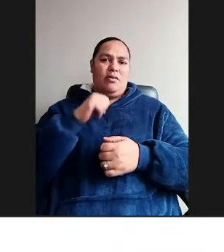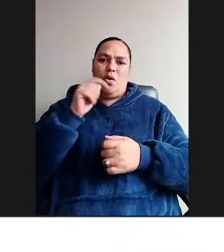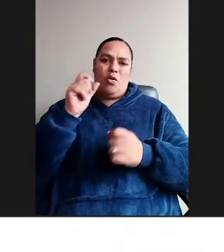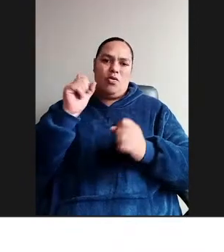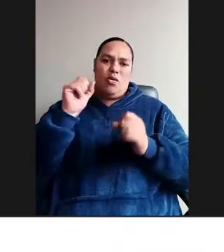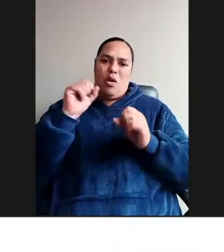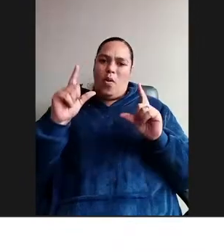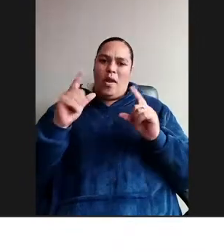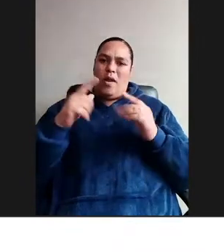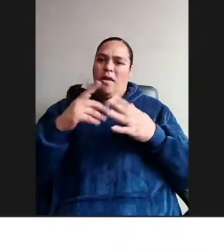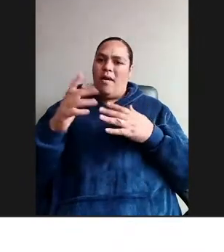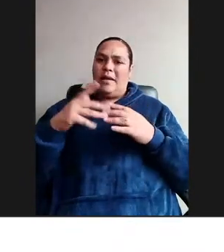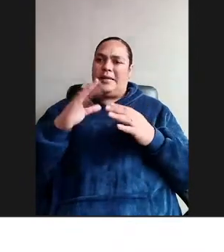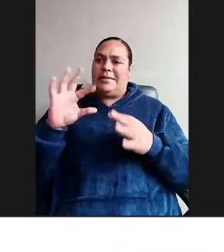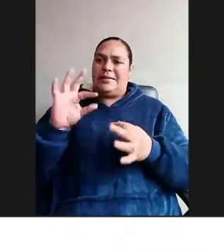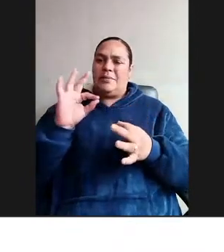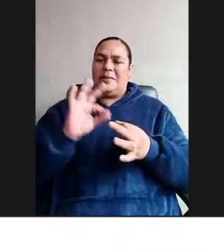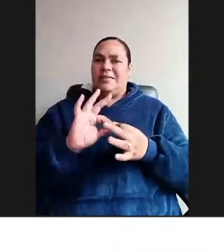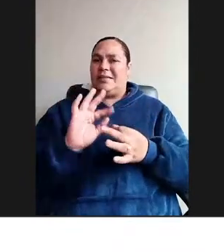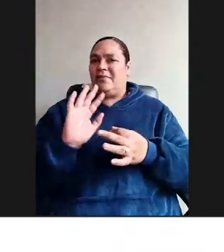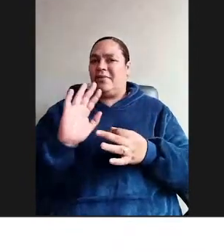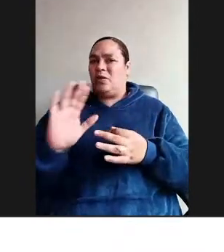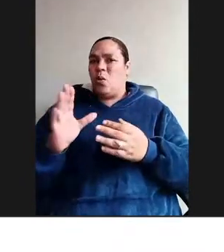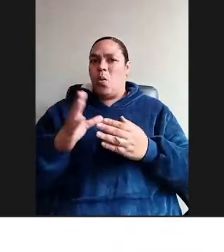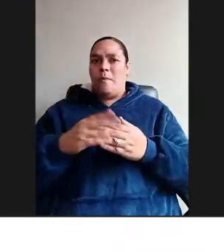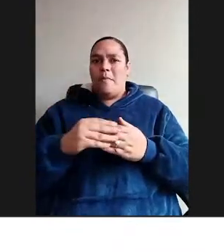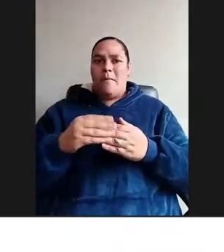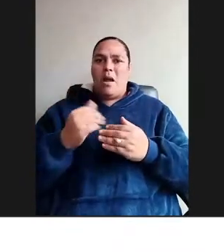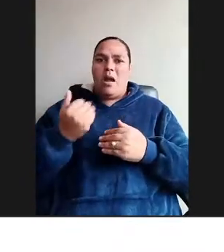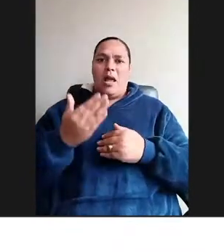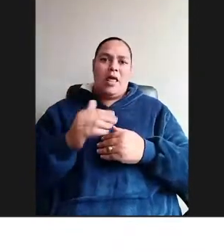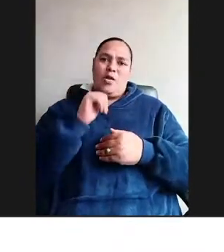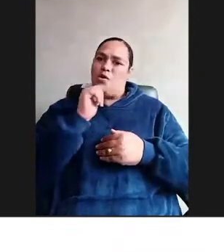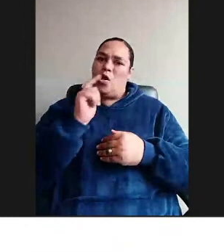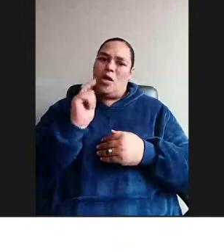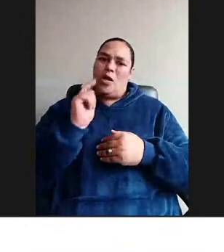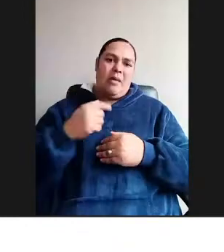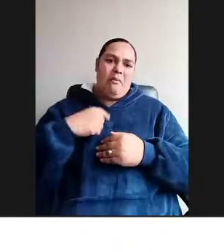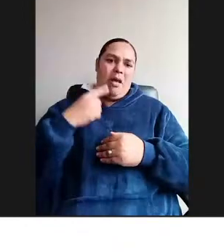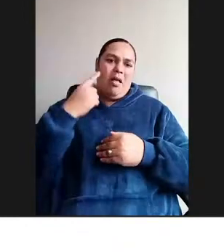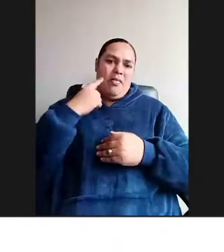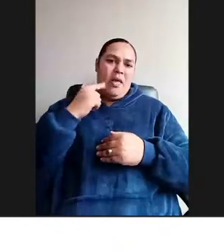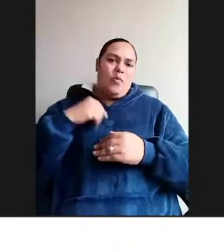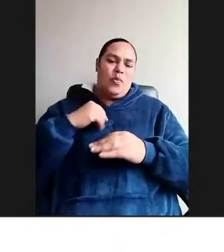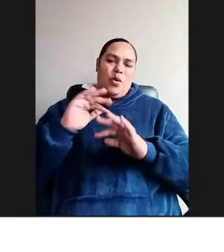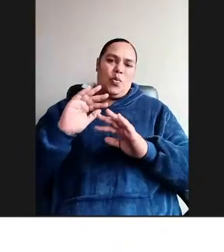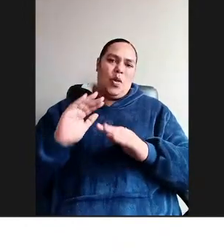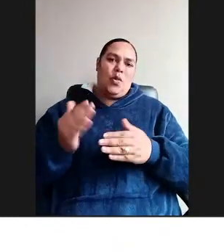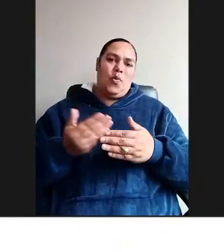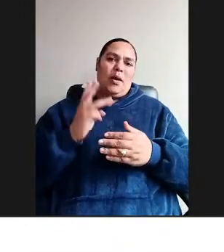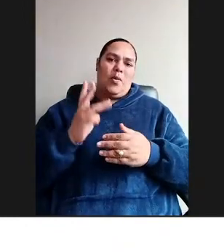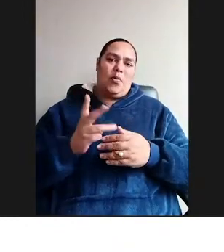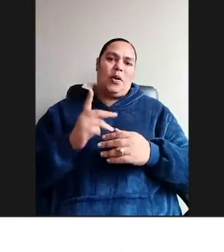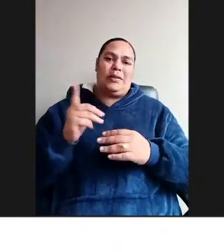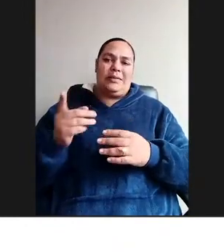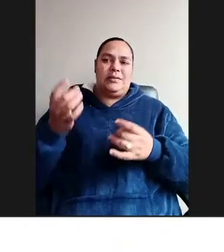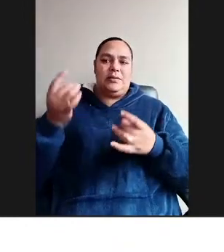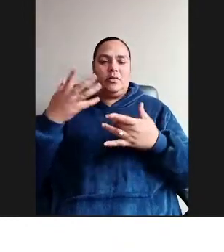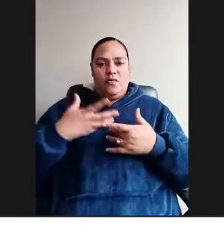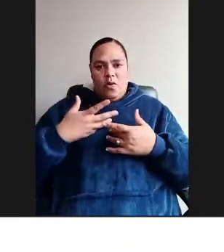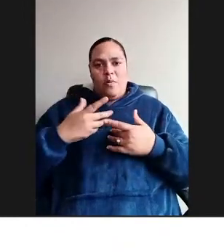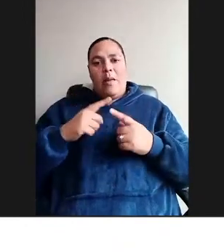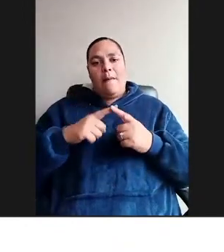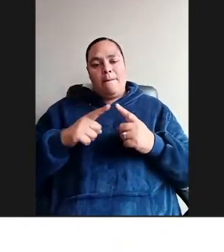specific members' claims not being paid. I think we would welcome that being brought to our attention. But as